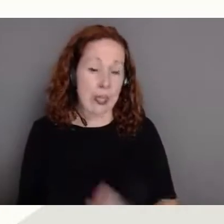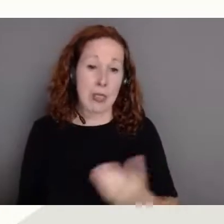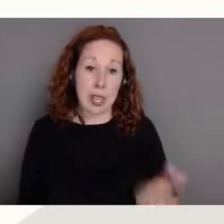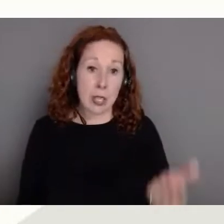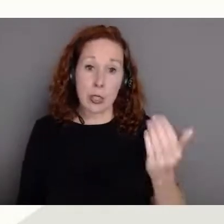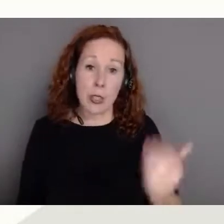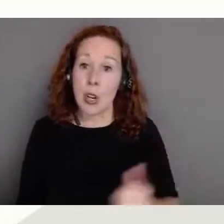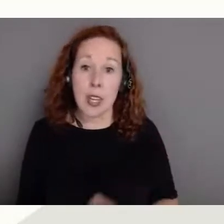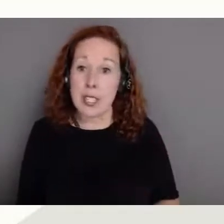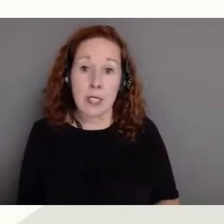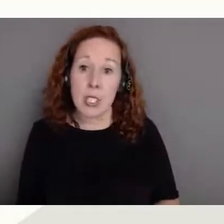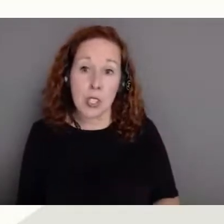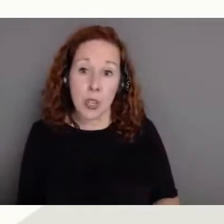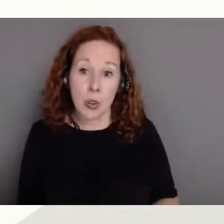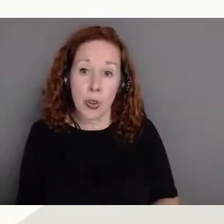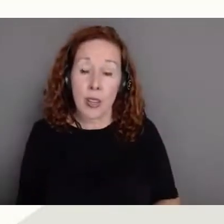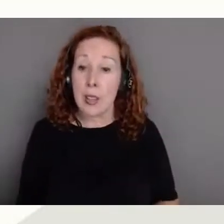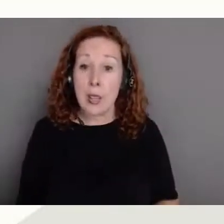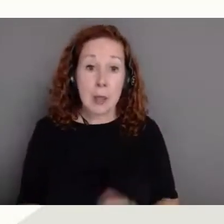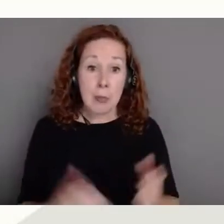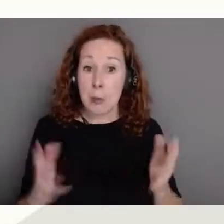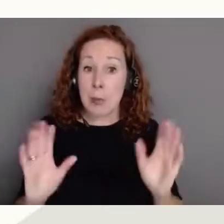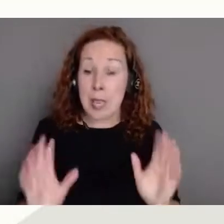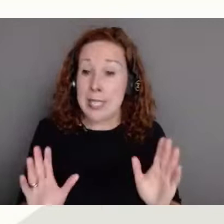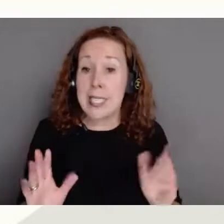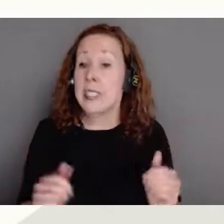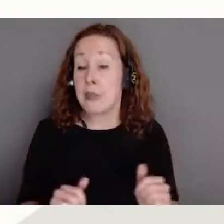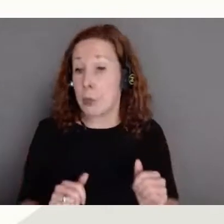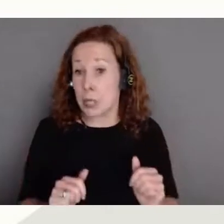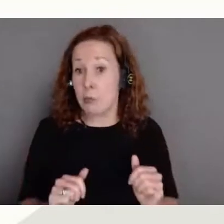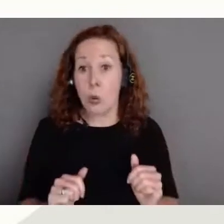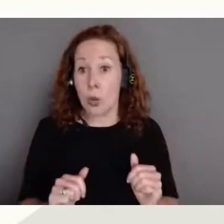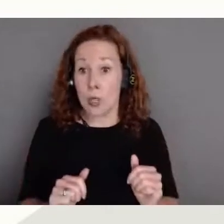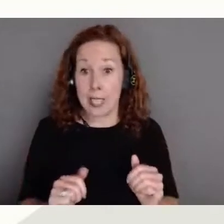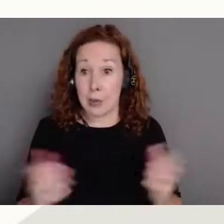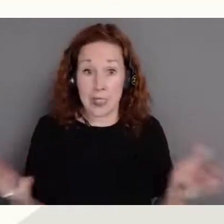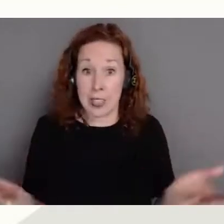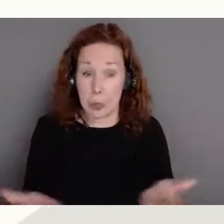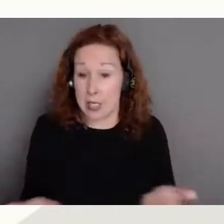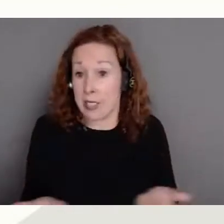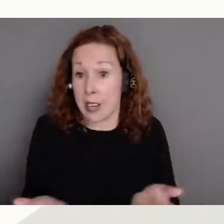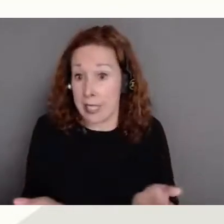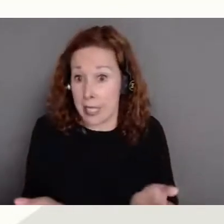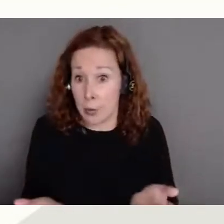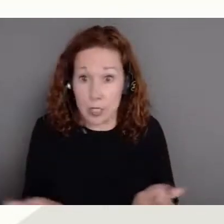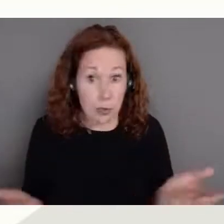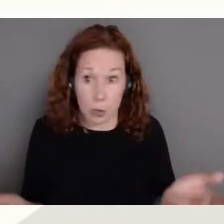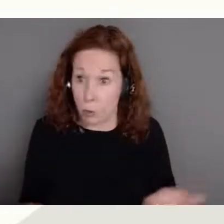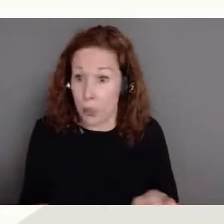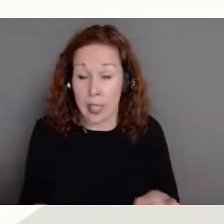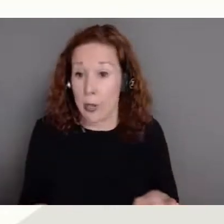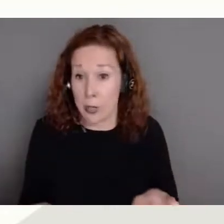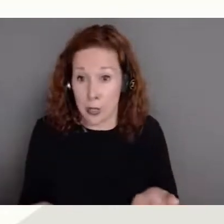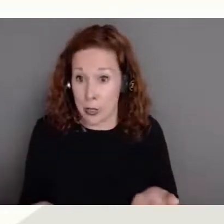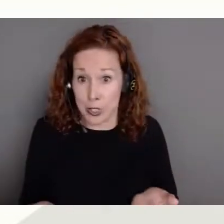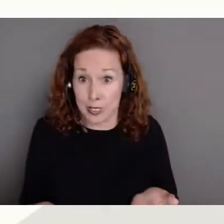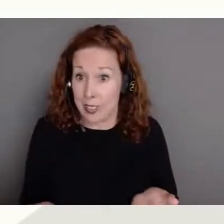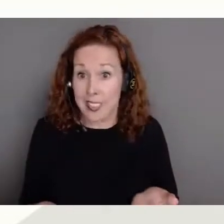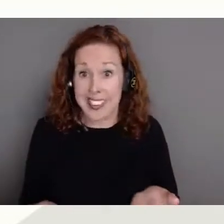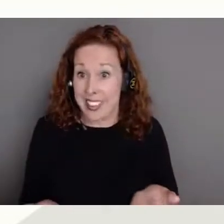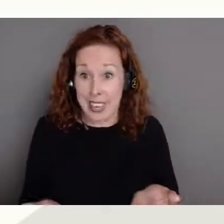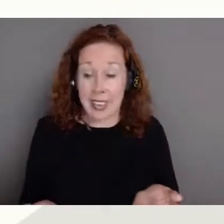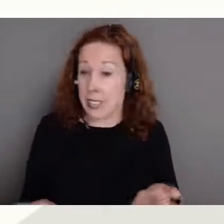of hearing, Oh, that they could yeah. turn on a TV show. Be ideal if it was more, if it was in sign language, if there was more